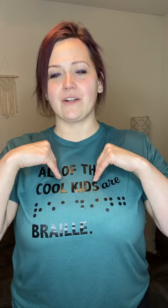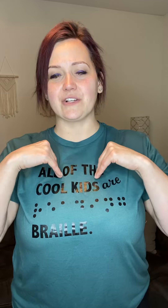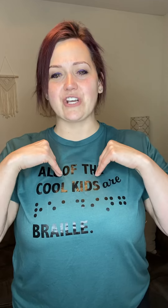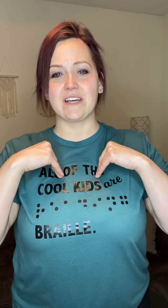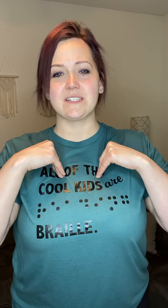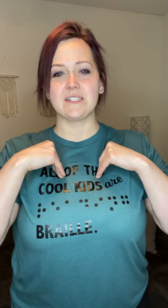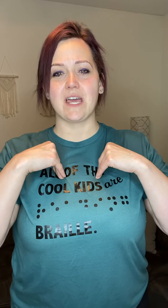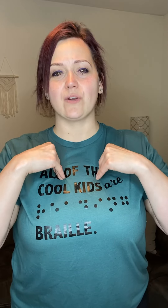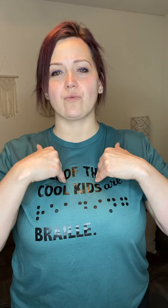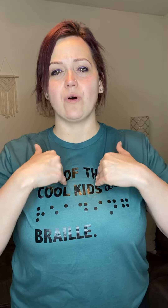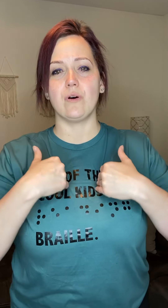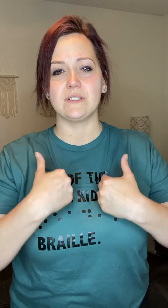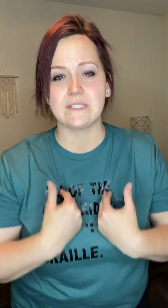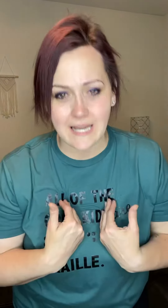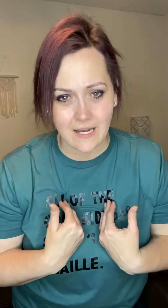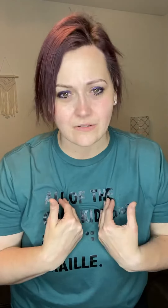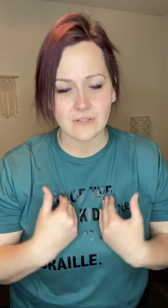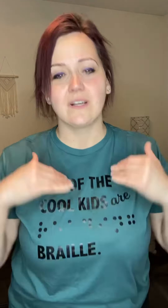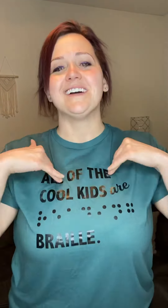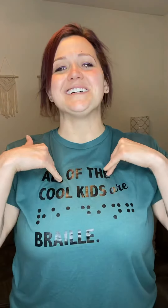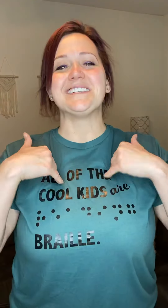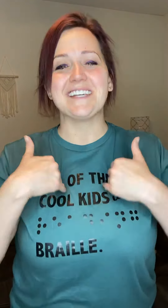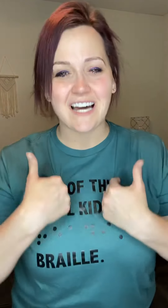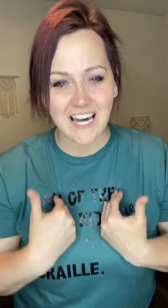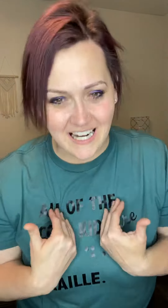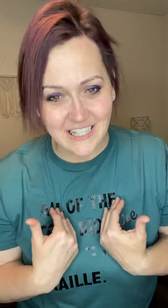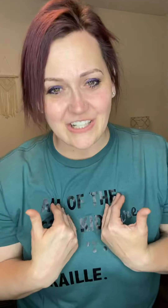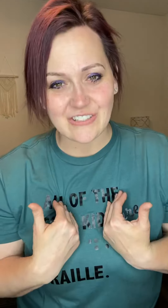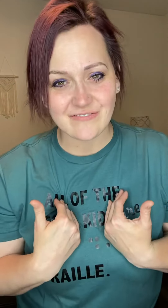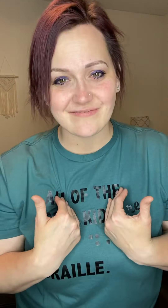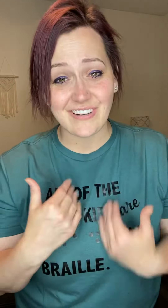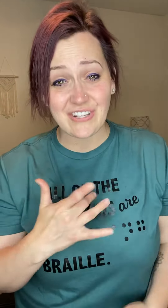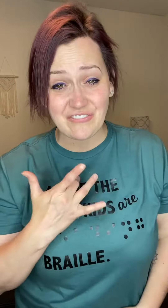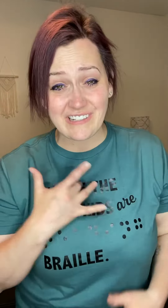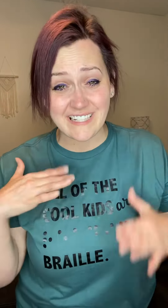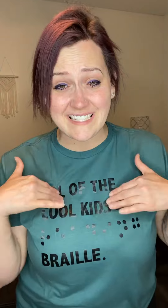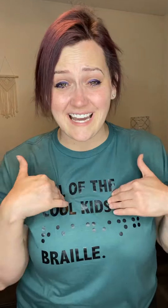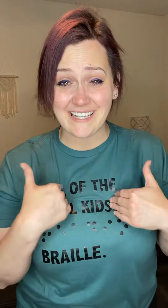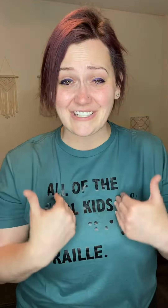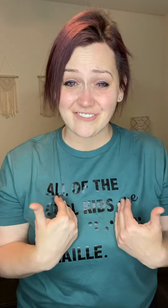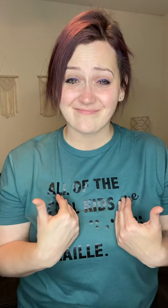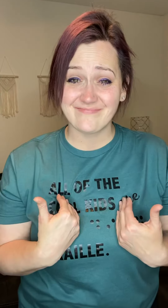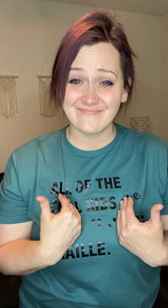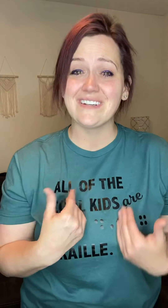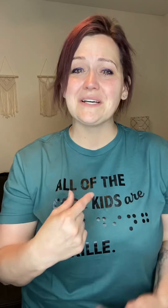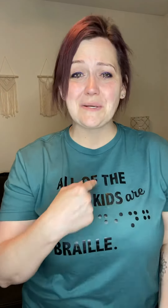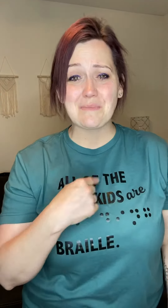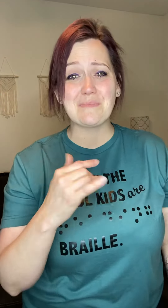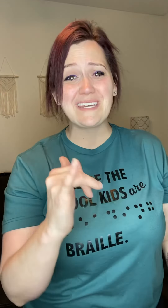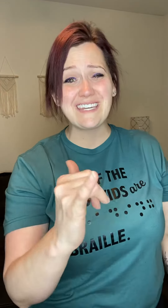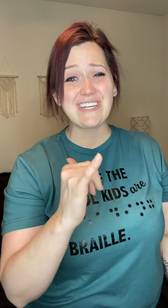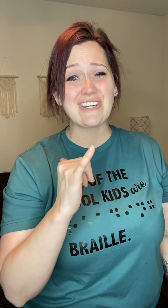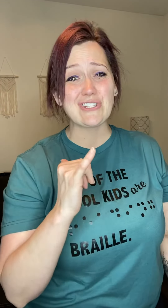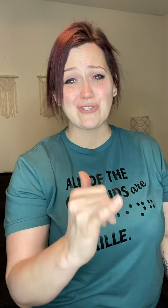your chest, and roll down. Tired. Are you feeling tired? Me